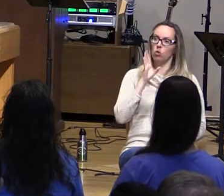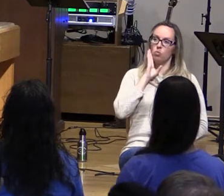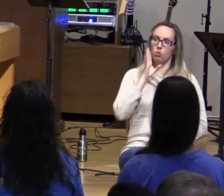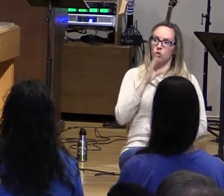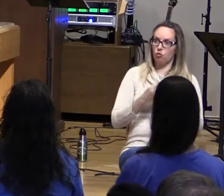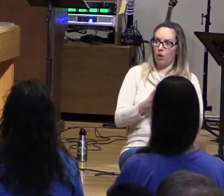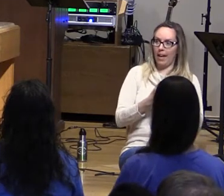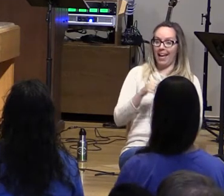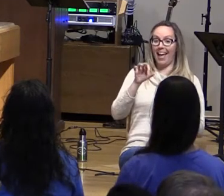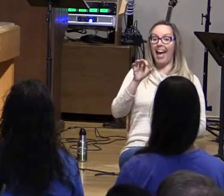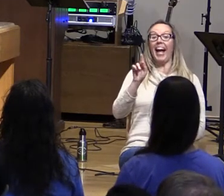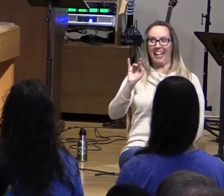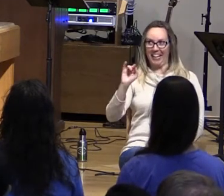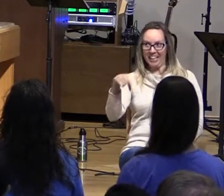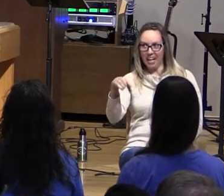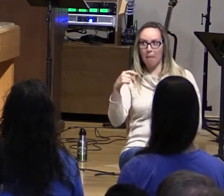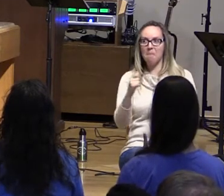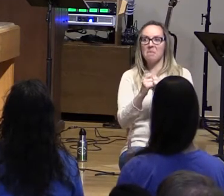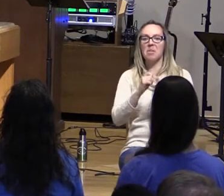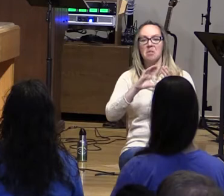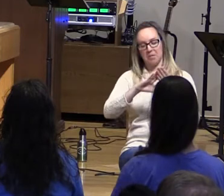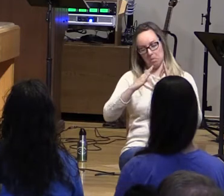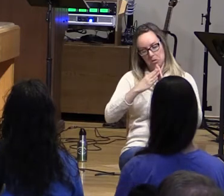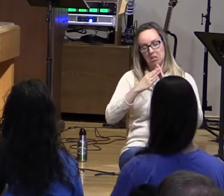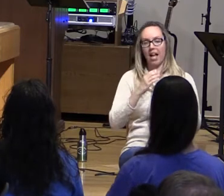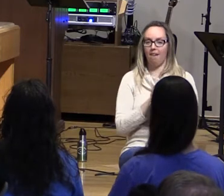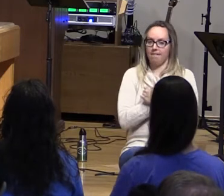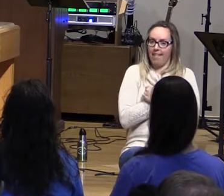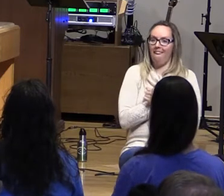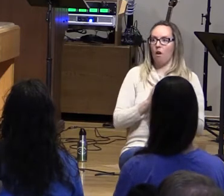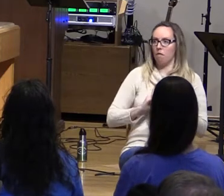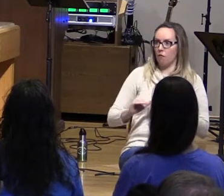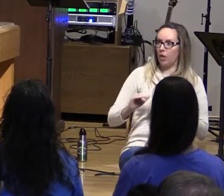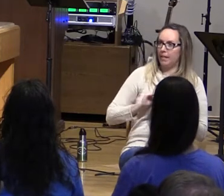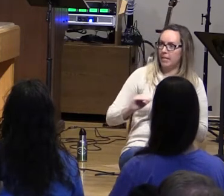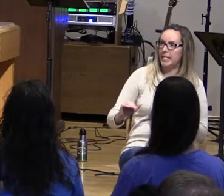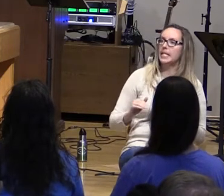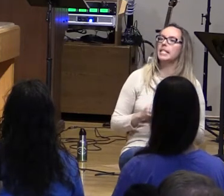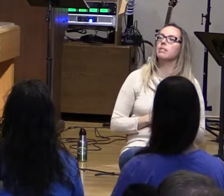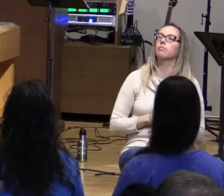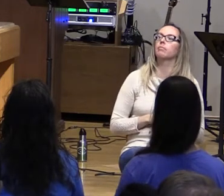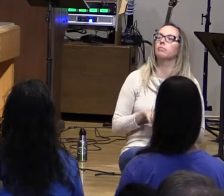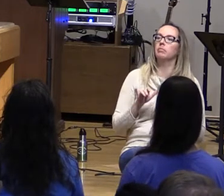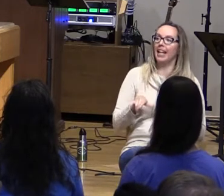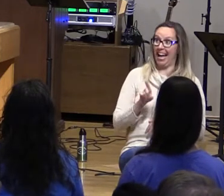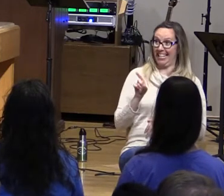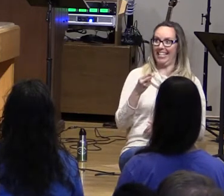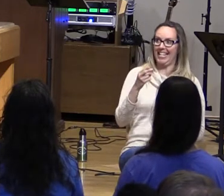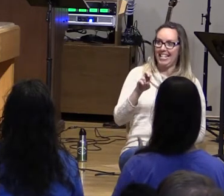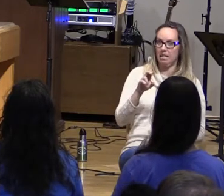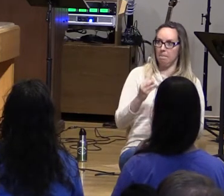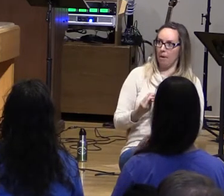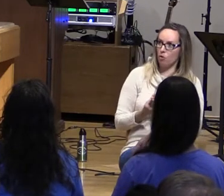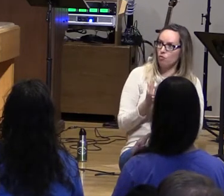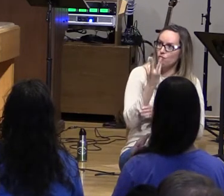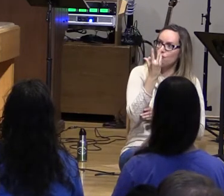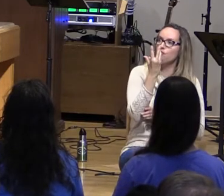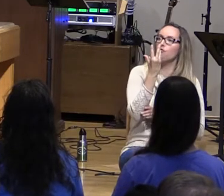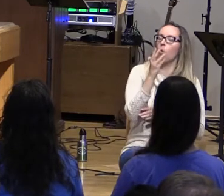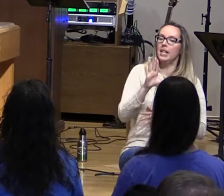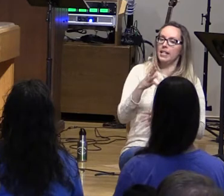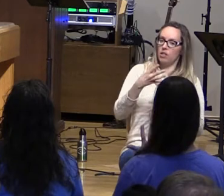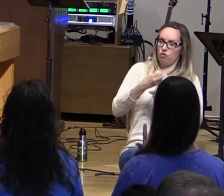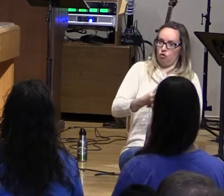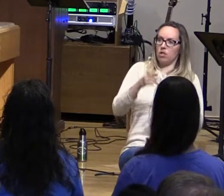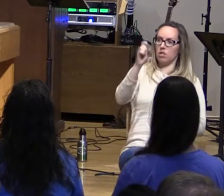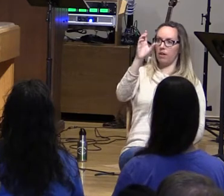will surround Kip with a community of love and forgiveness that he may grow in his